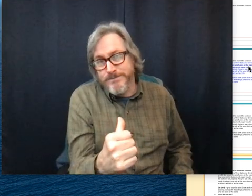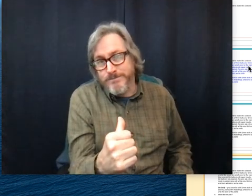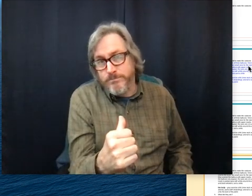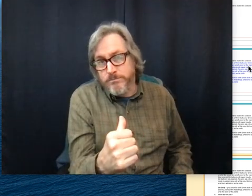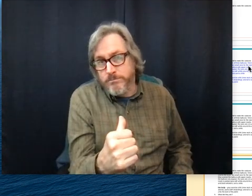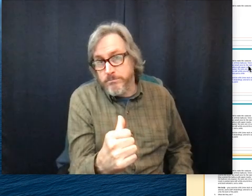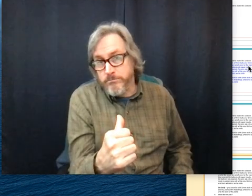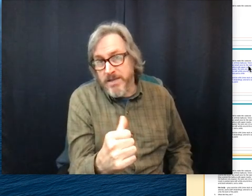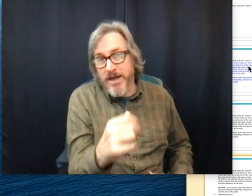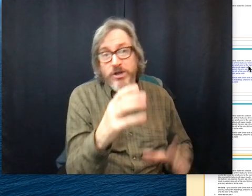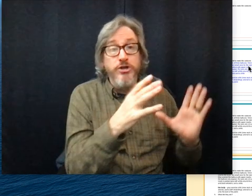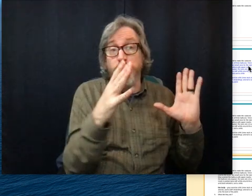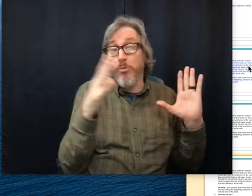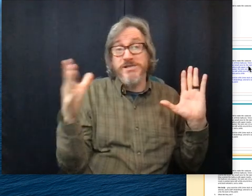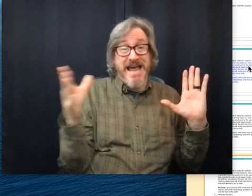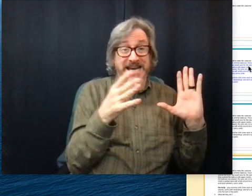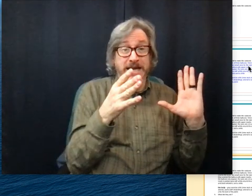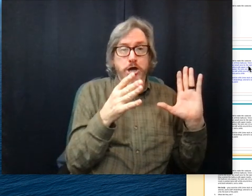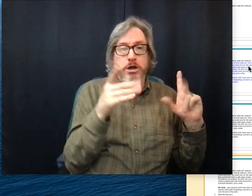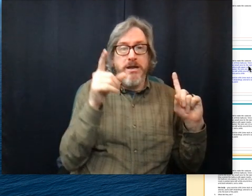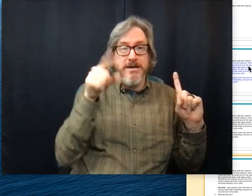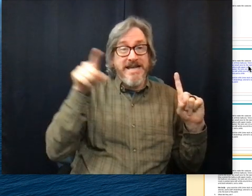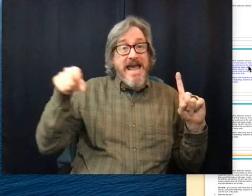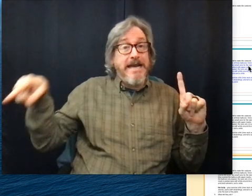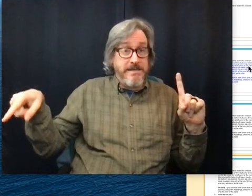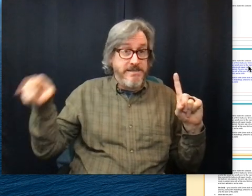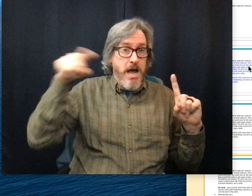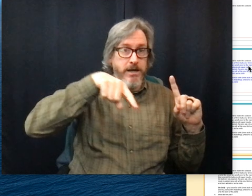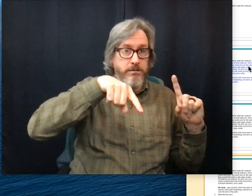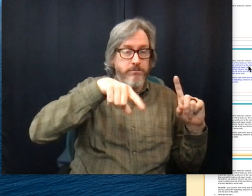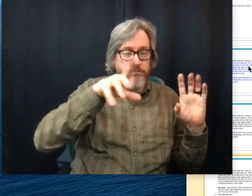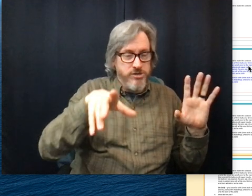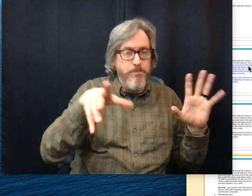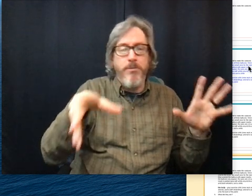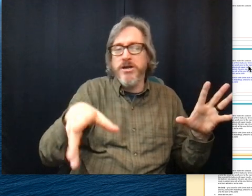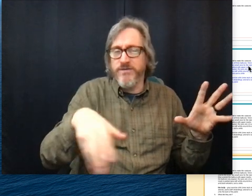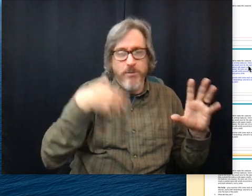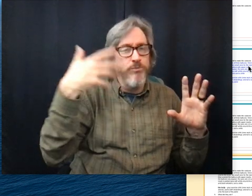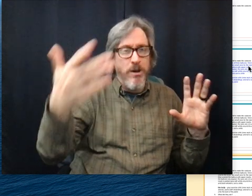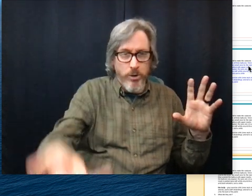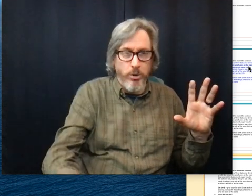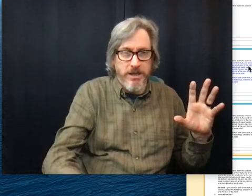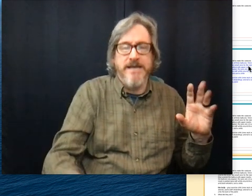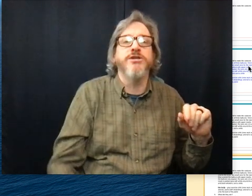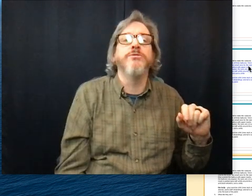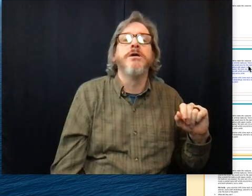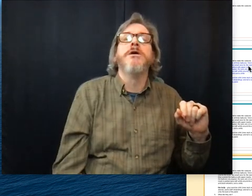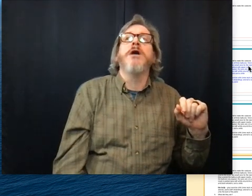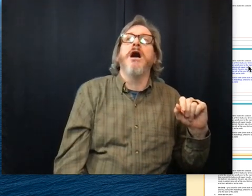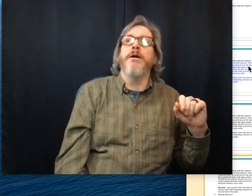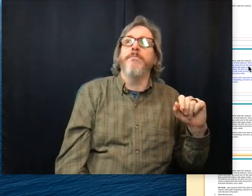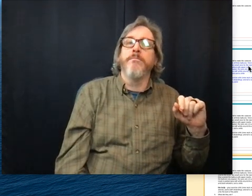Not. And we can use almost any negating sign. There's a bunch of them that we will get